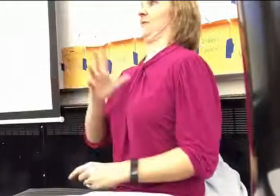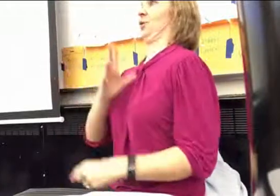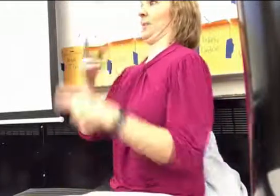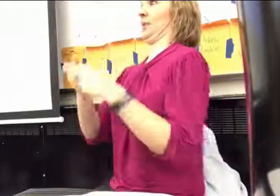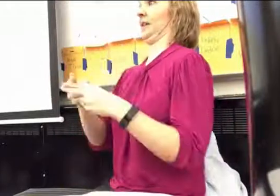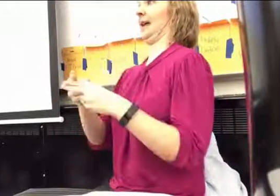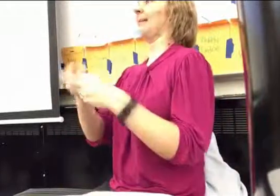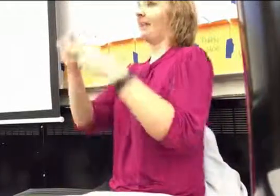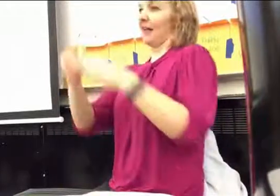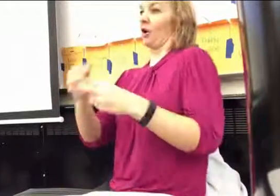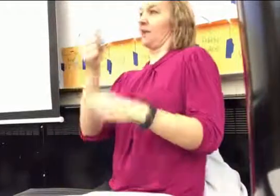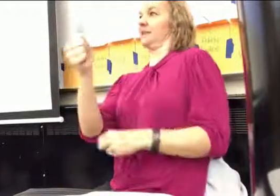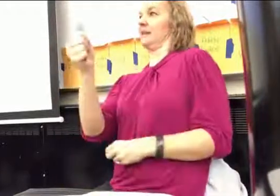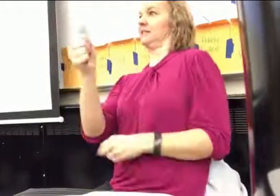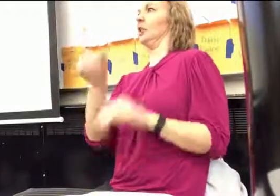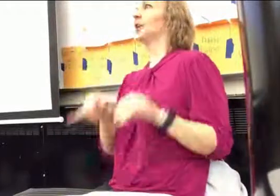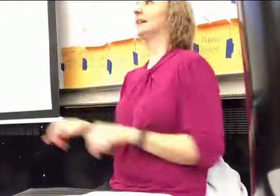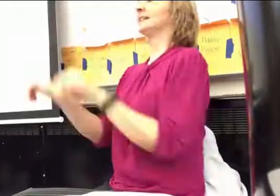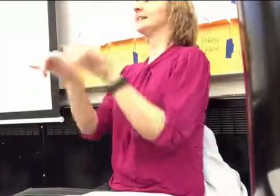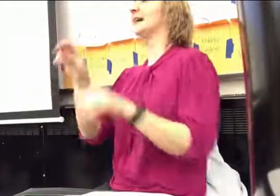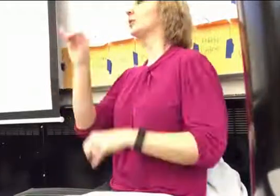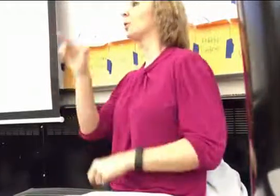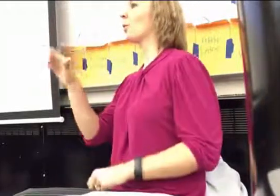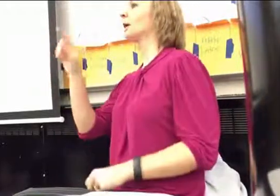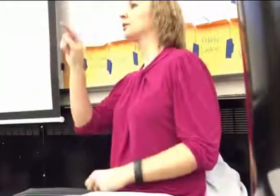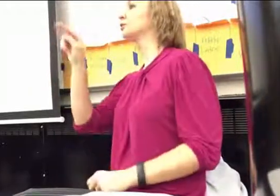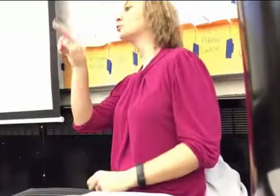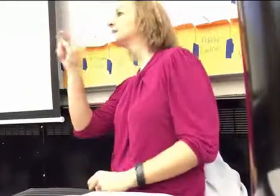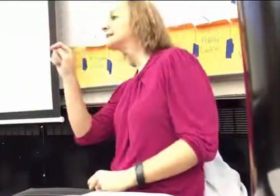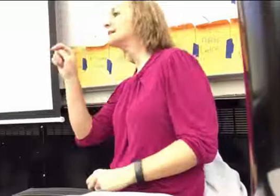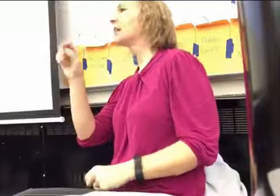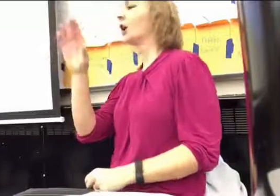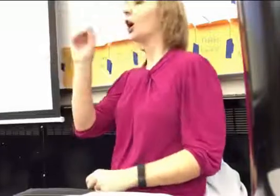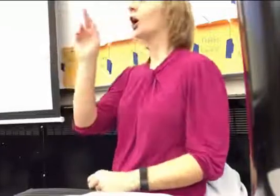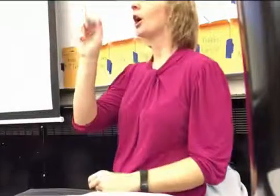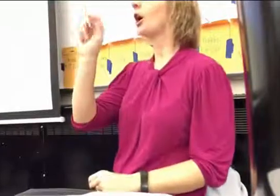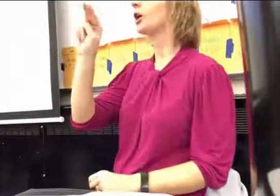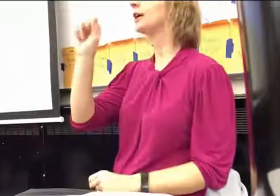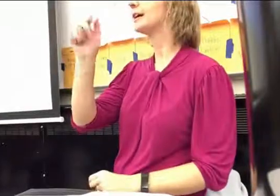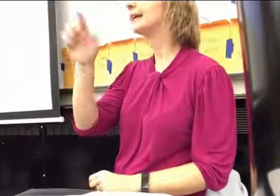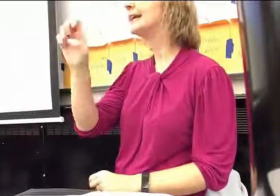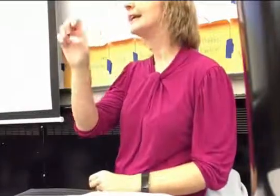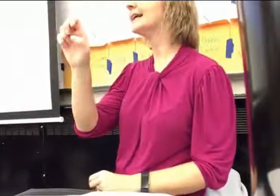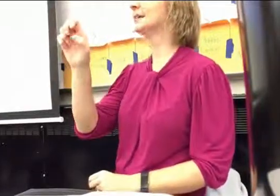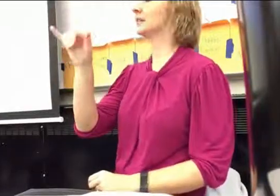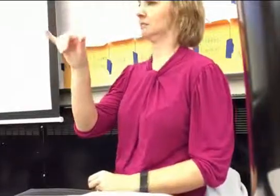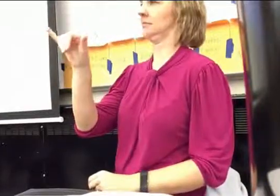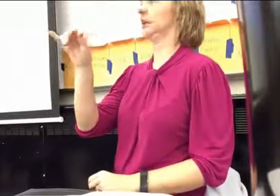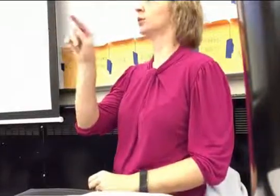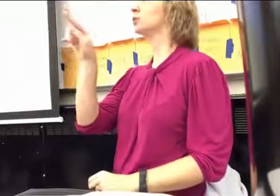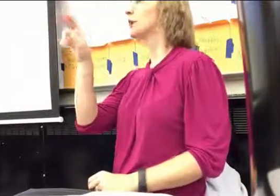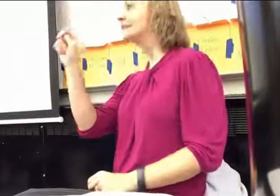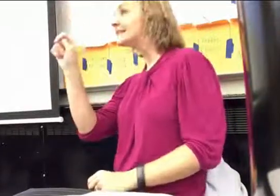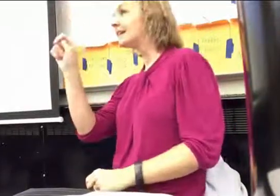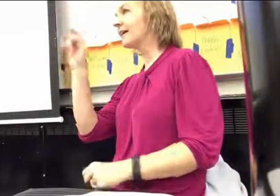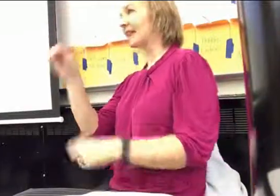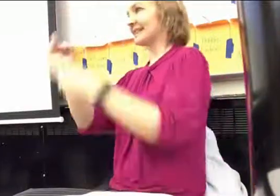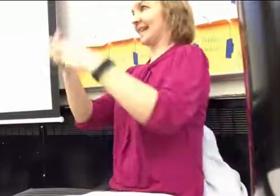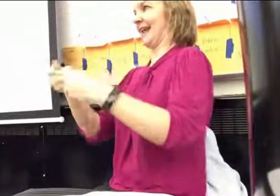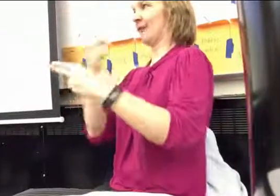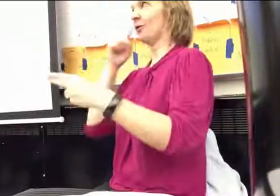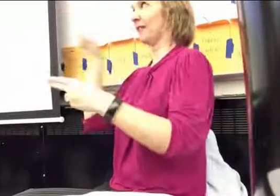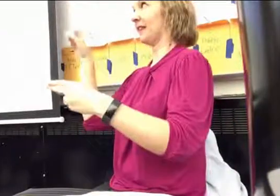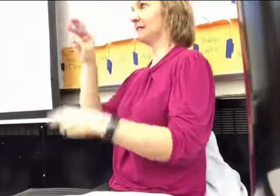to call themselves. So the Standard Oil Trust, the Carnegie Steel Trust. Those are all going to be the fancy names for these monopolies.